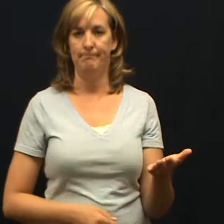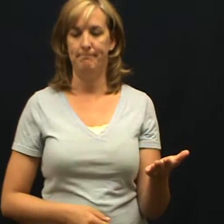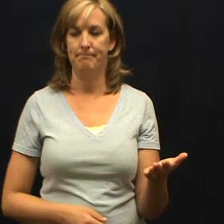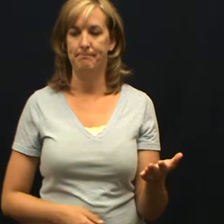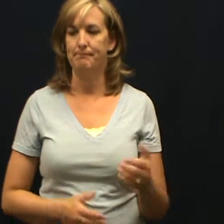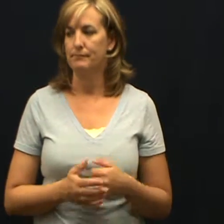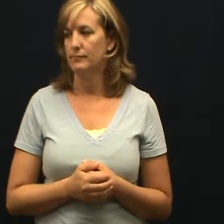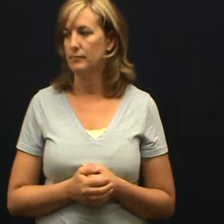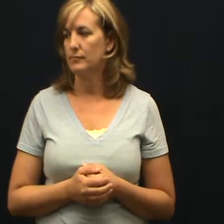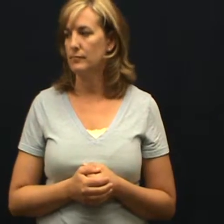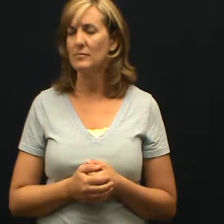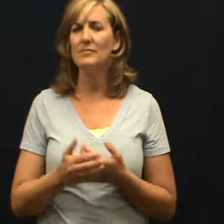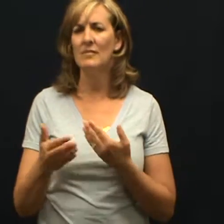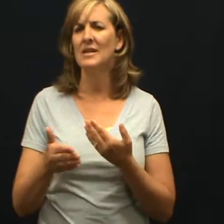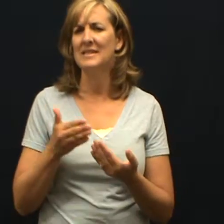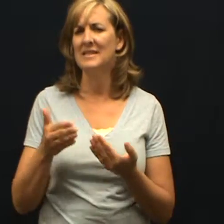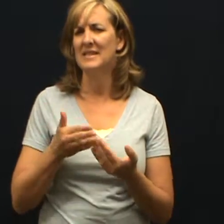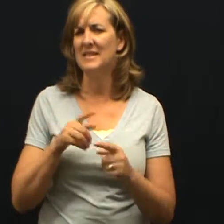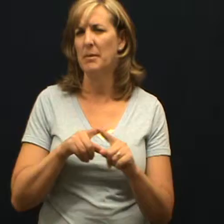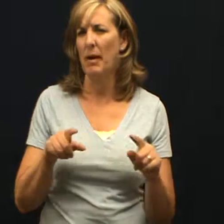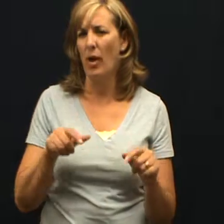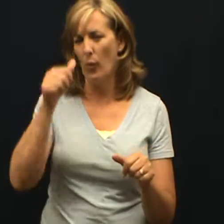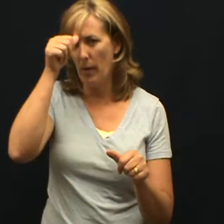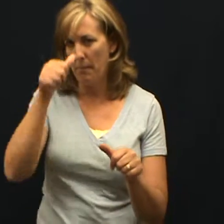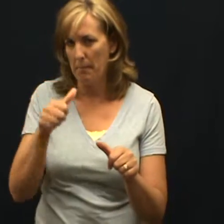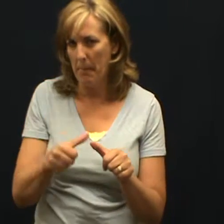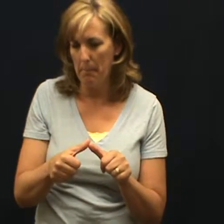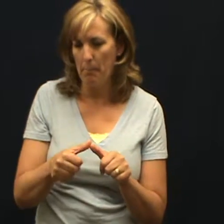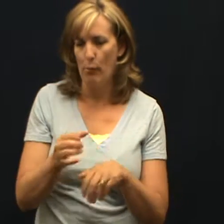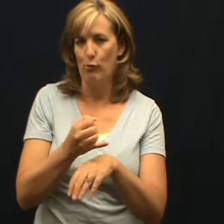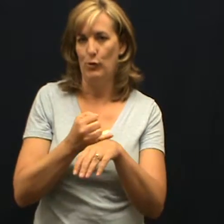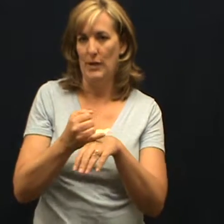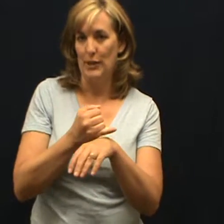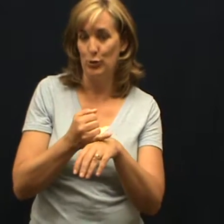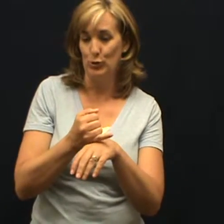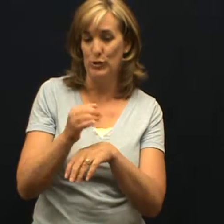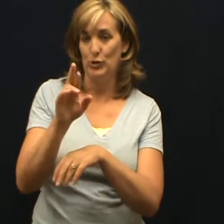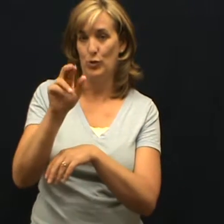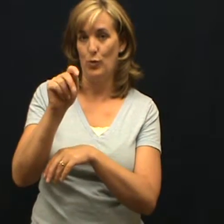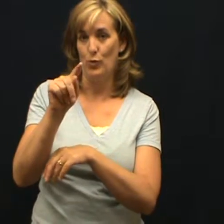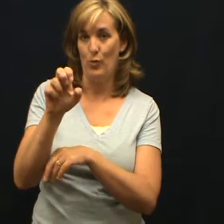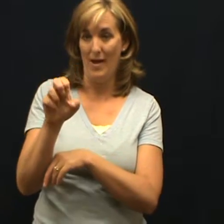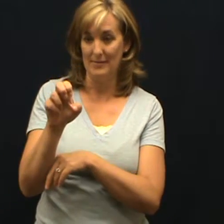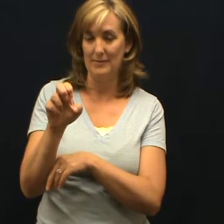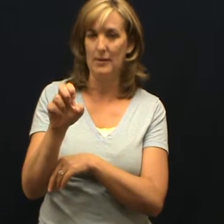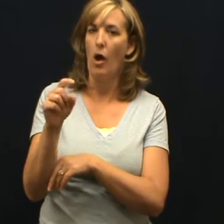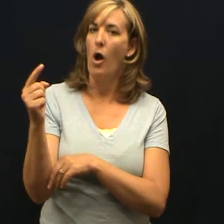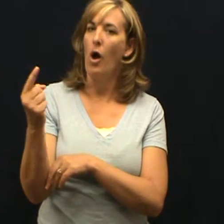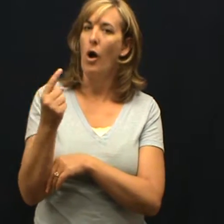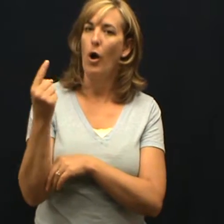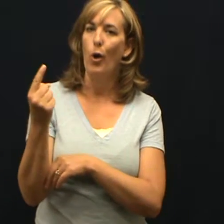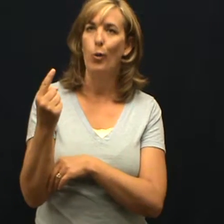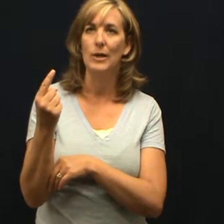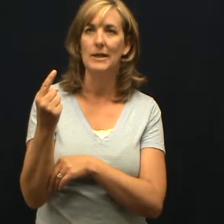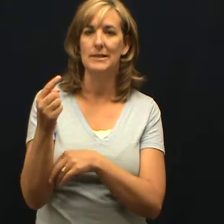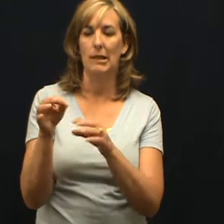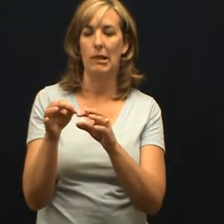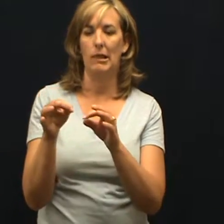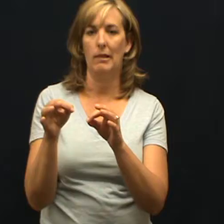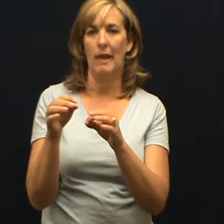that you want to put in your brain is that interest rates are almost always stated in annual terms. And so if we're going to record